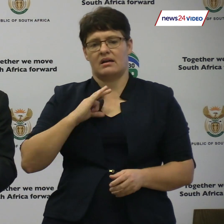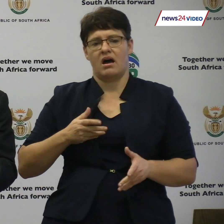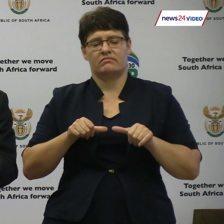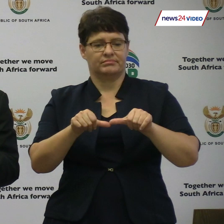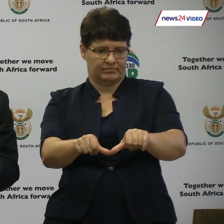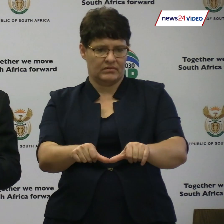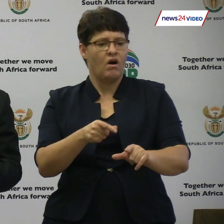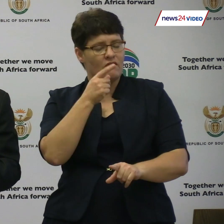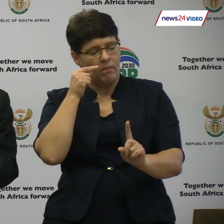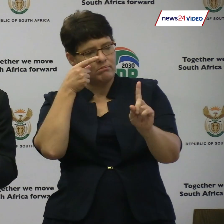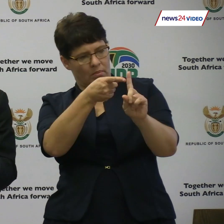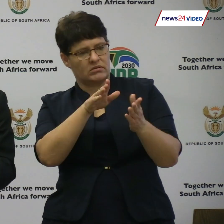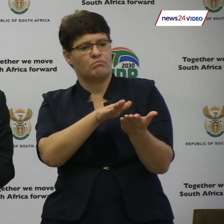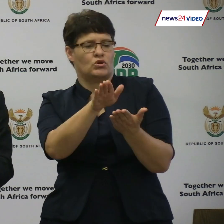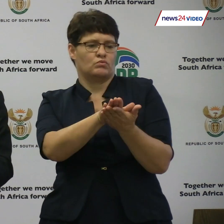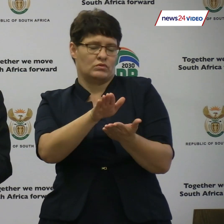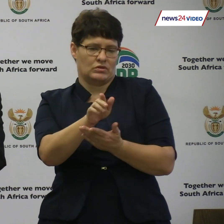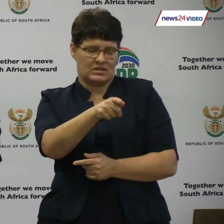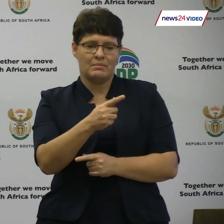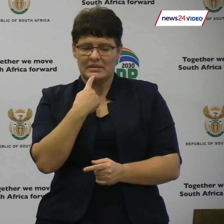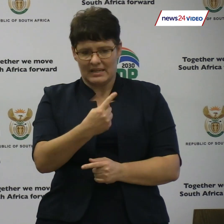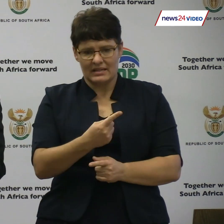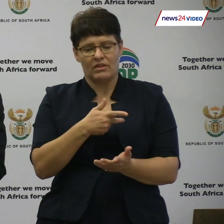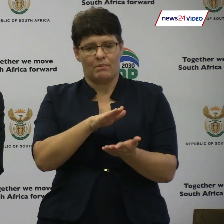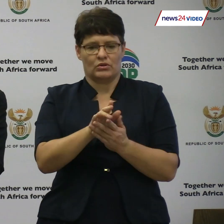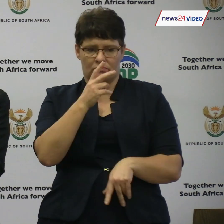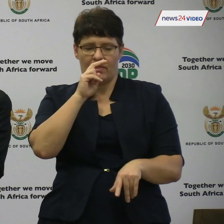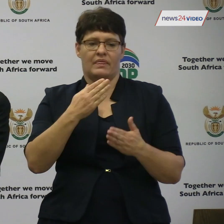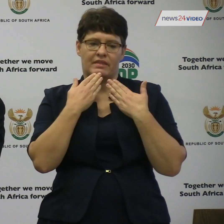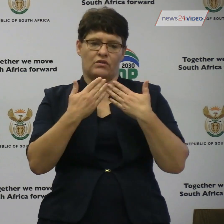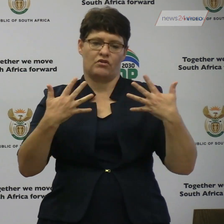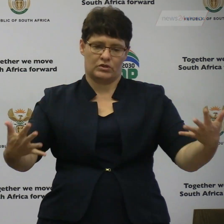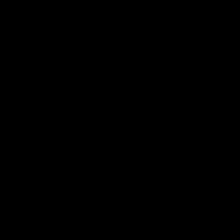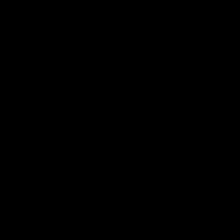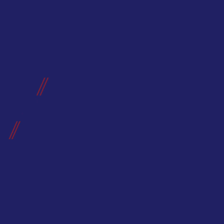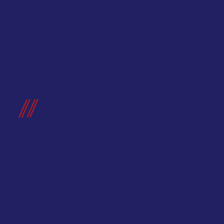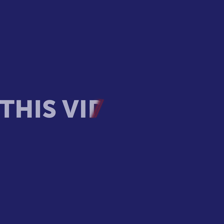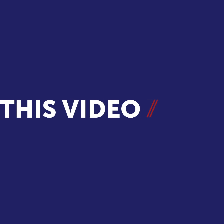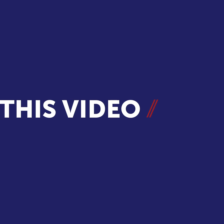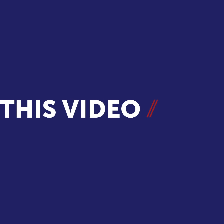for the purpose of printing all these documents, which I said will be printed. Thank you very much.